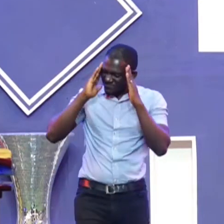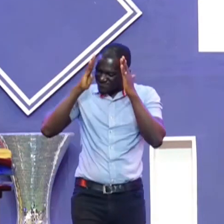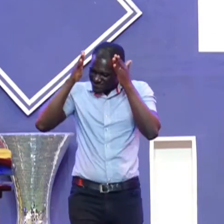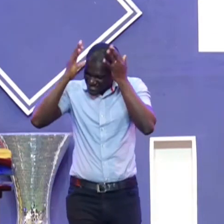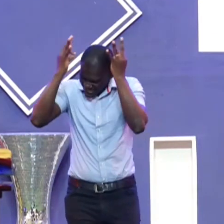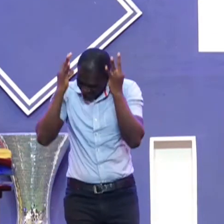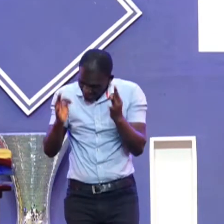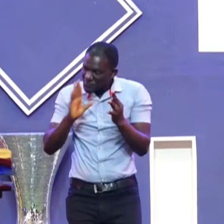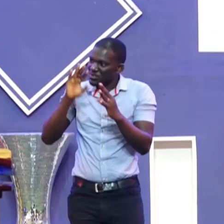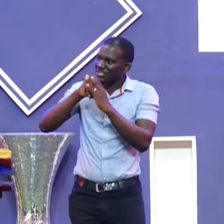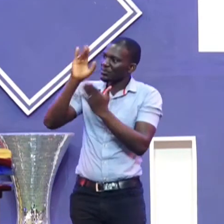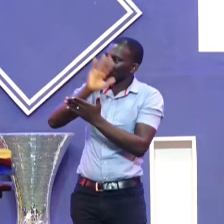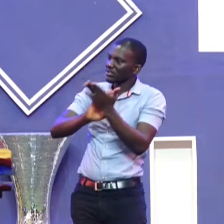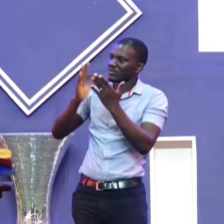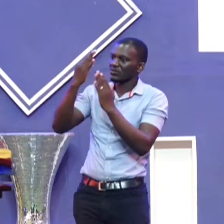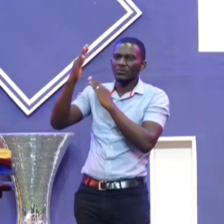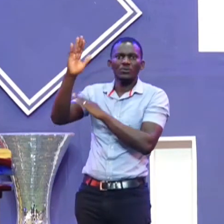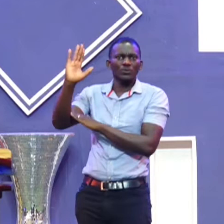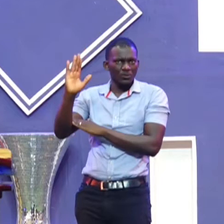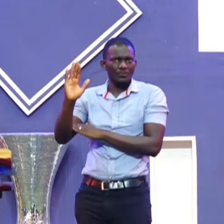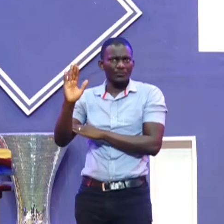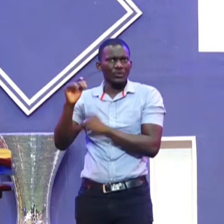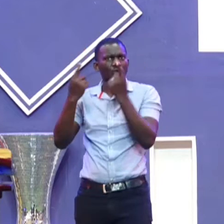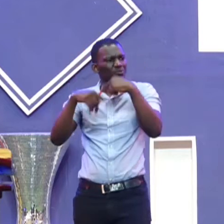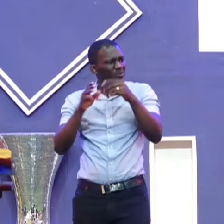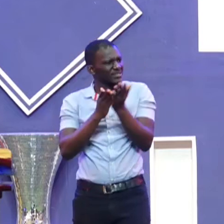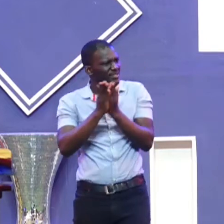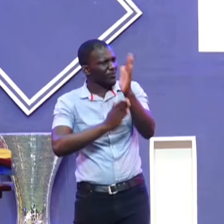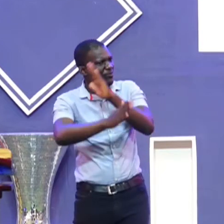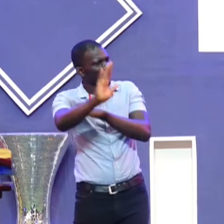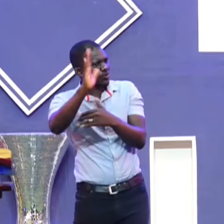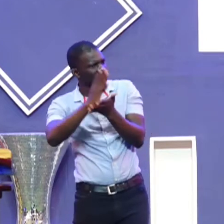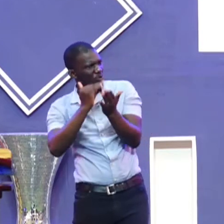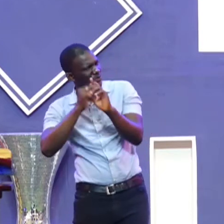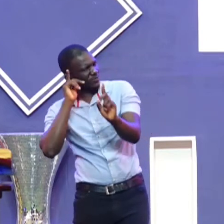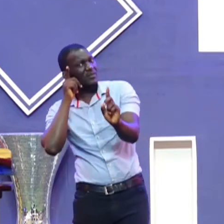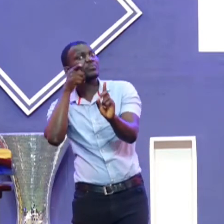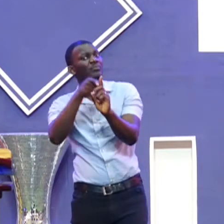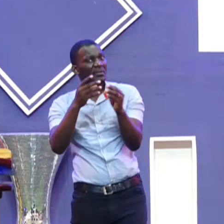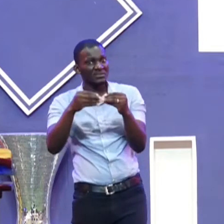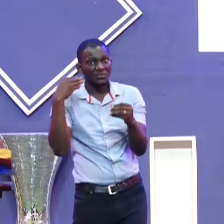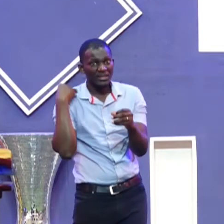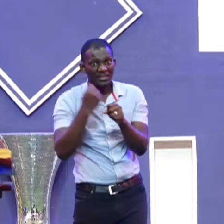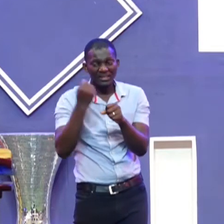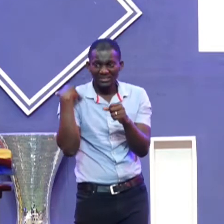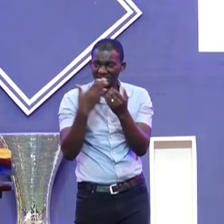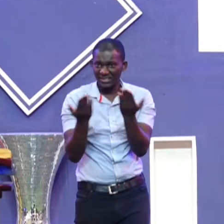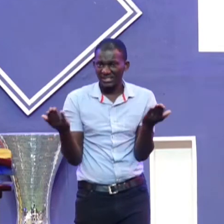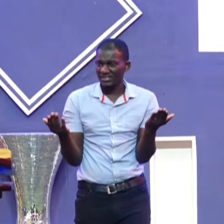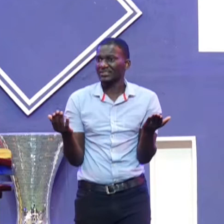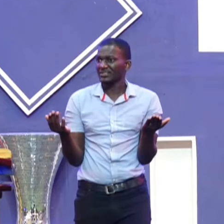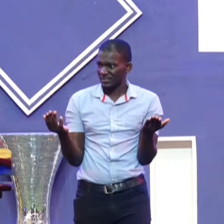Unless if we surrender so much to be in the presence of the Lord. We serve the Lord with the